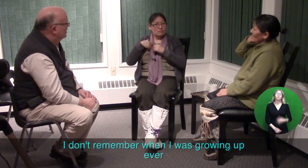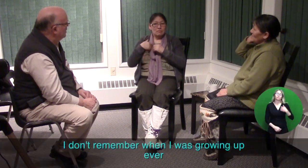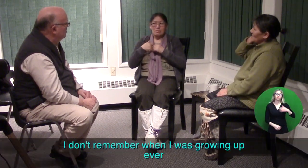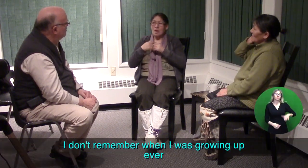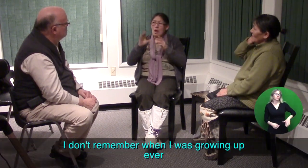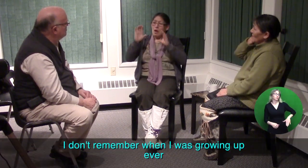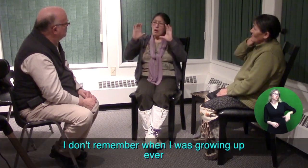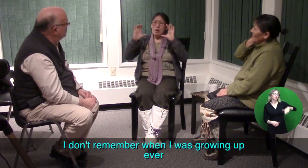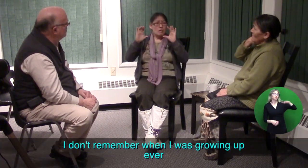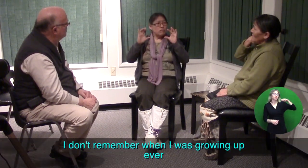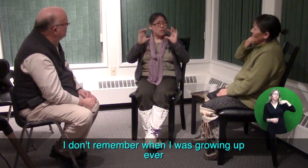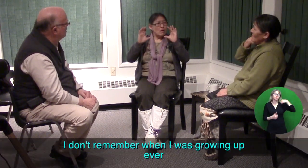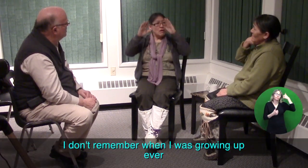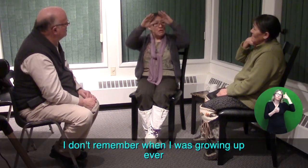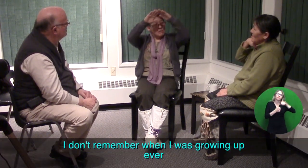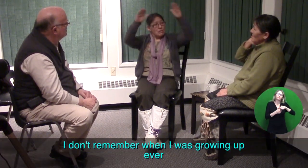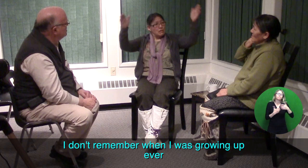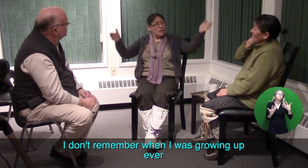Remember when I was growing up,